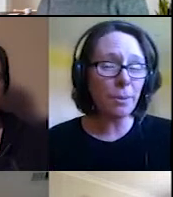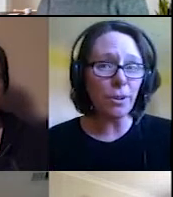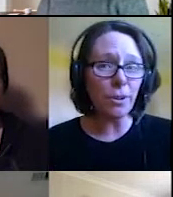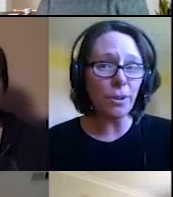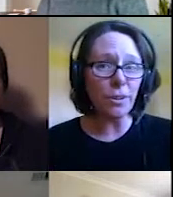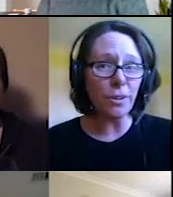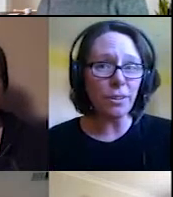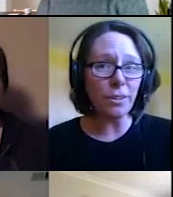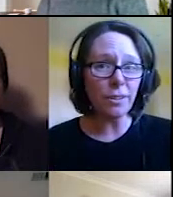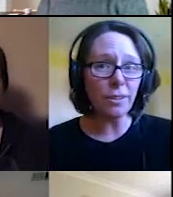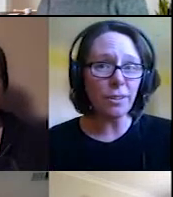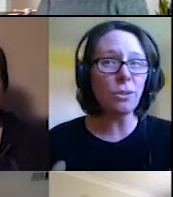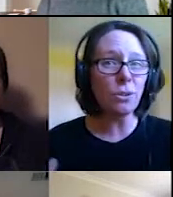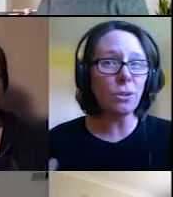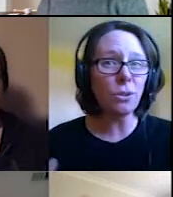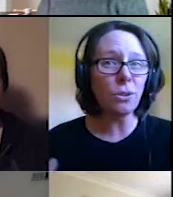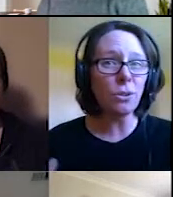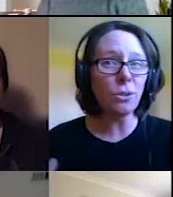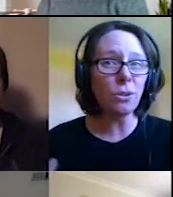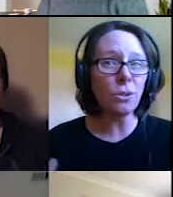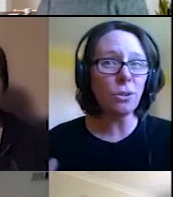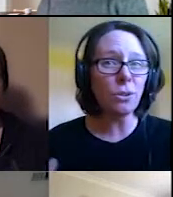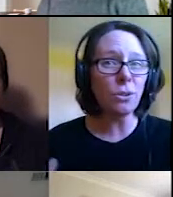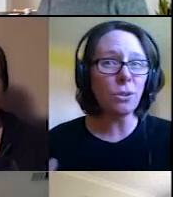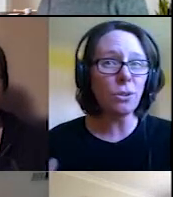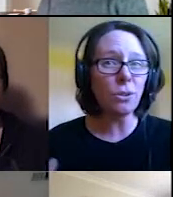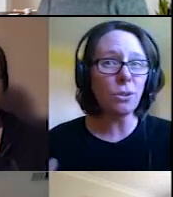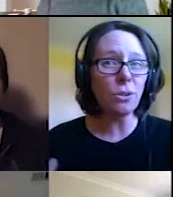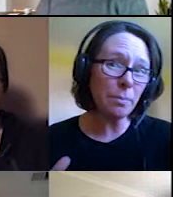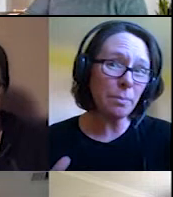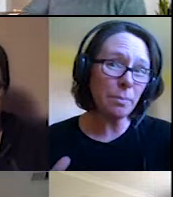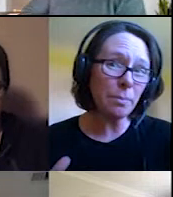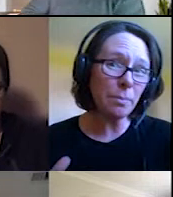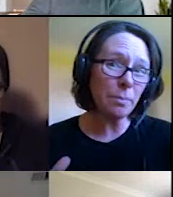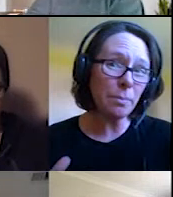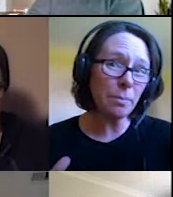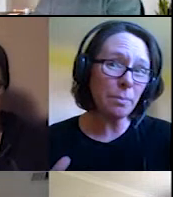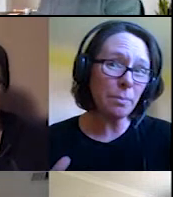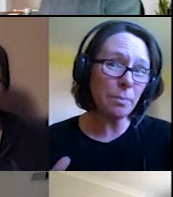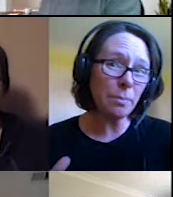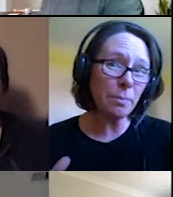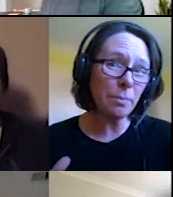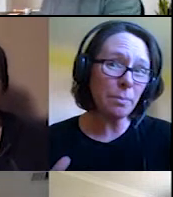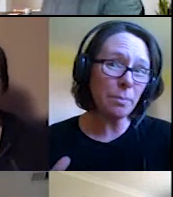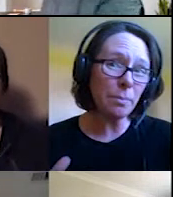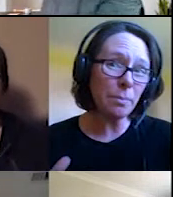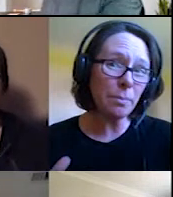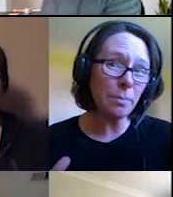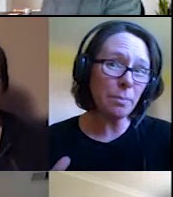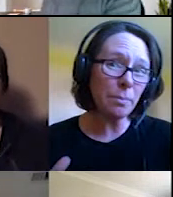come across all of these signs if they're not taught necessarily explicitly in the interactive vocab. I think they